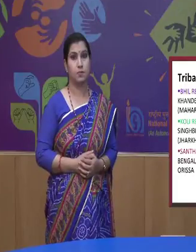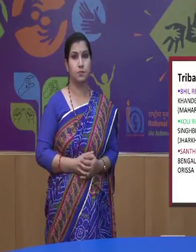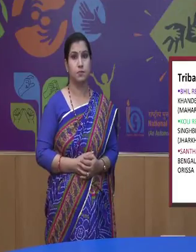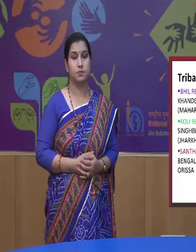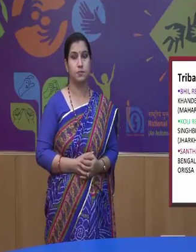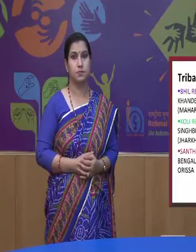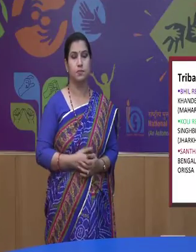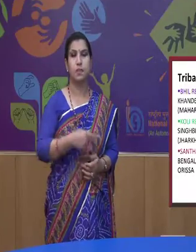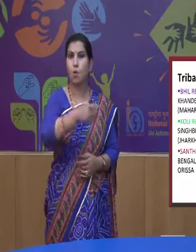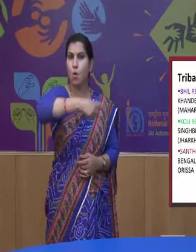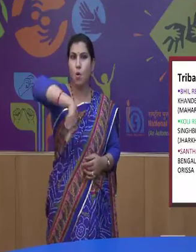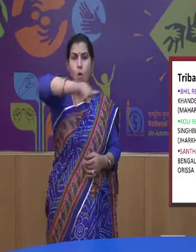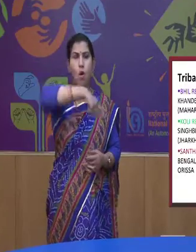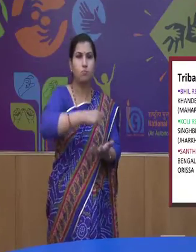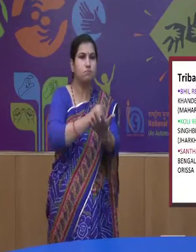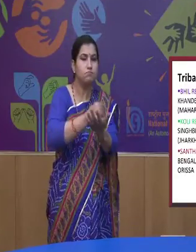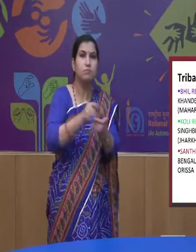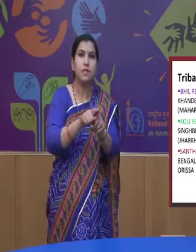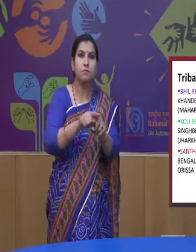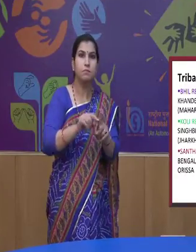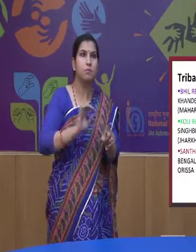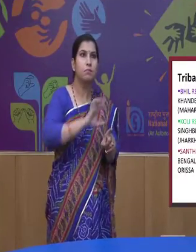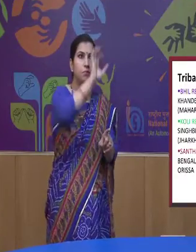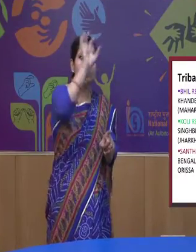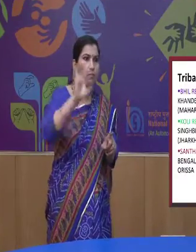A tribe, as you know, is a social group of humans.